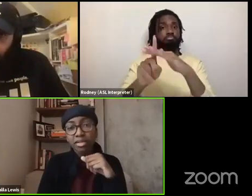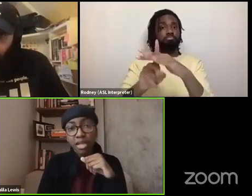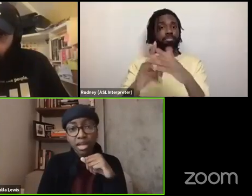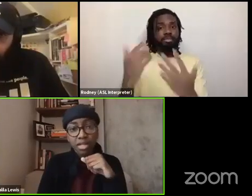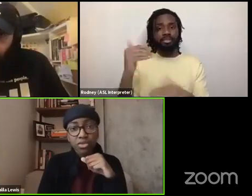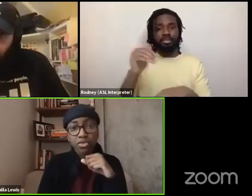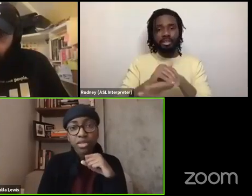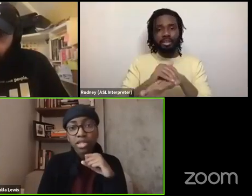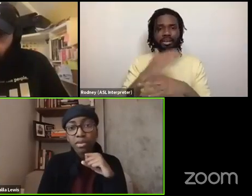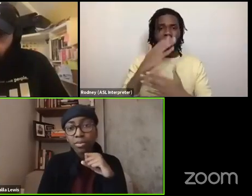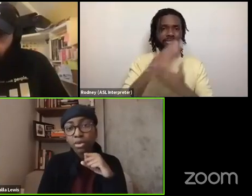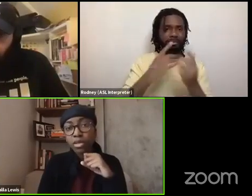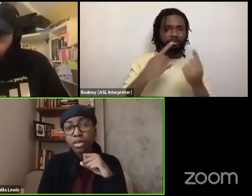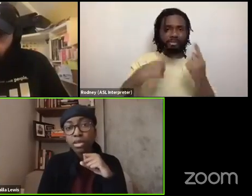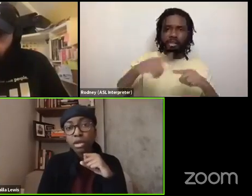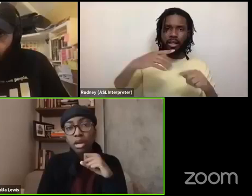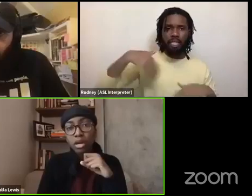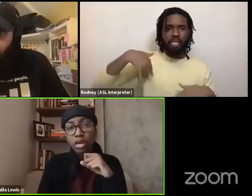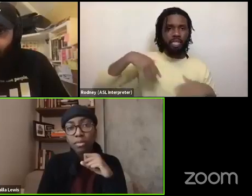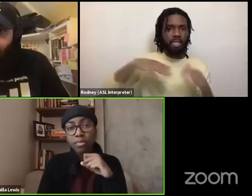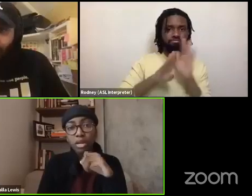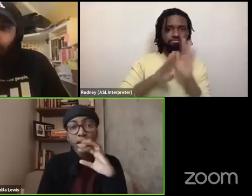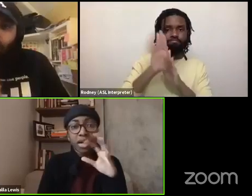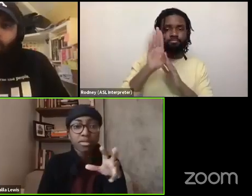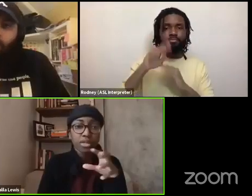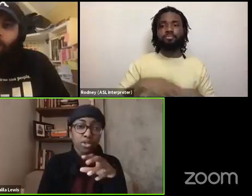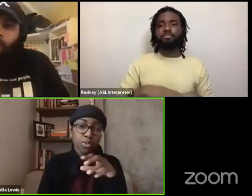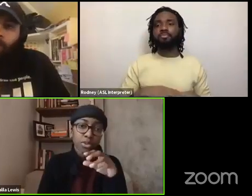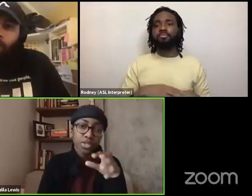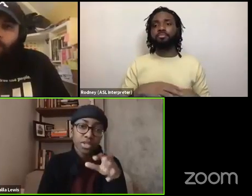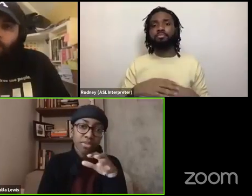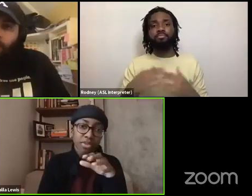have signs, for example. A lot